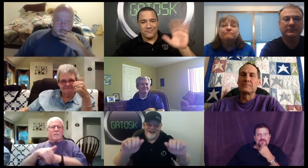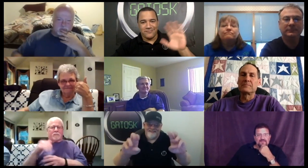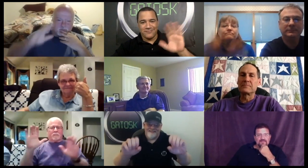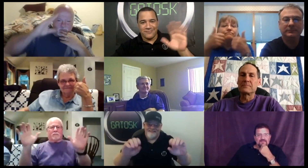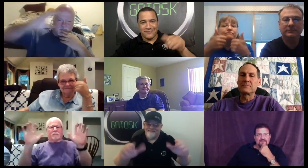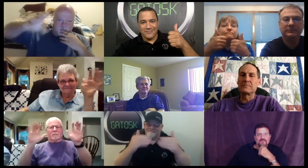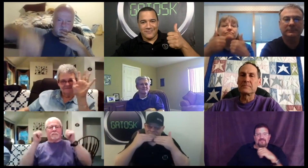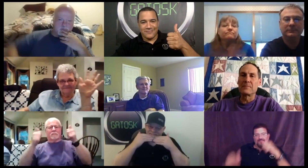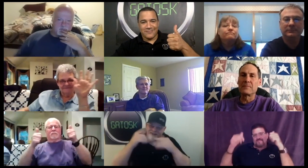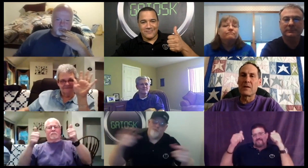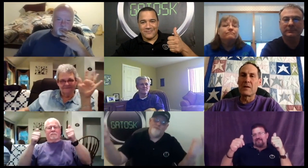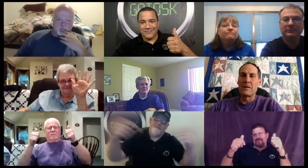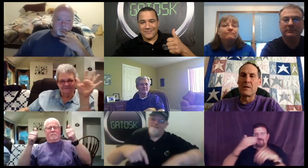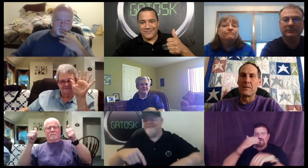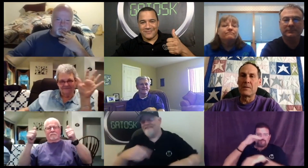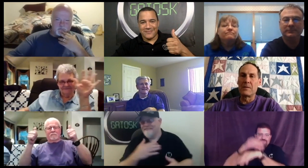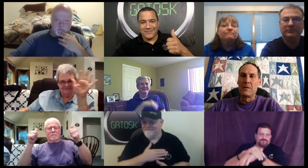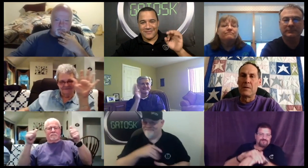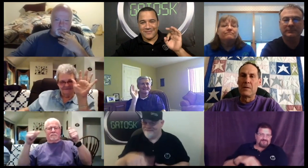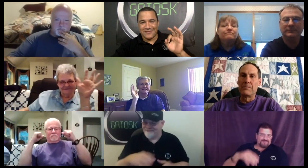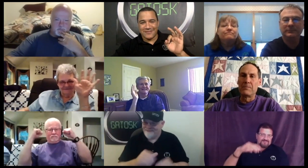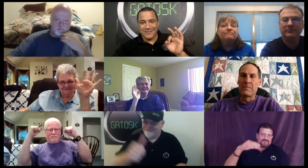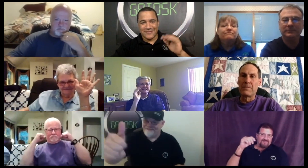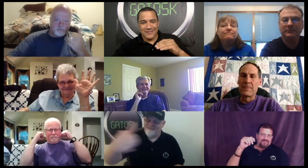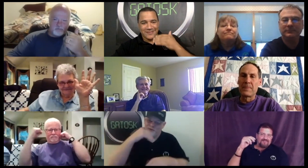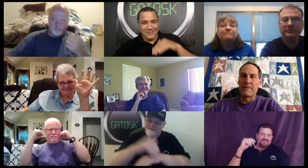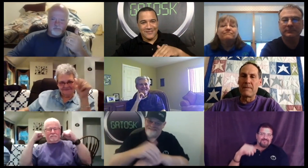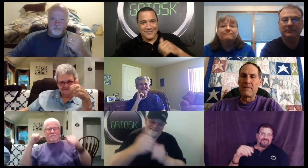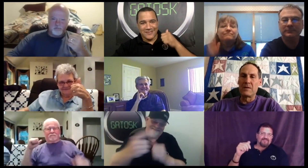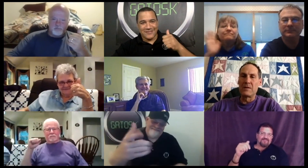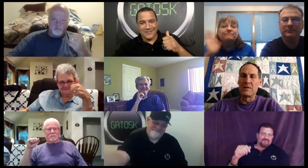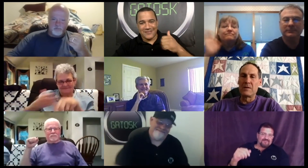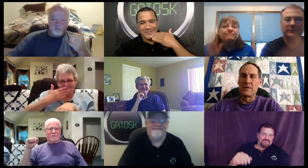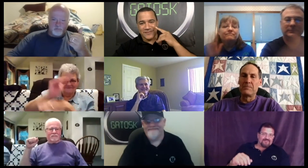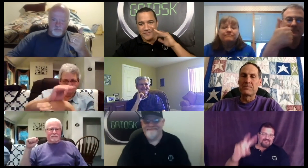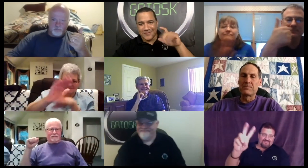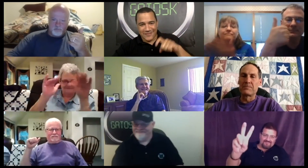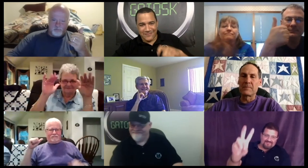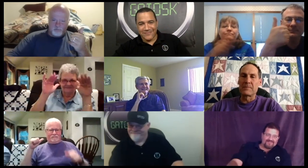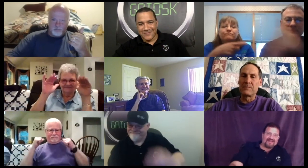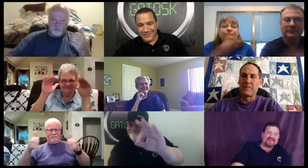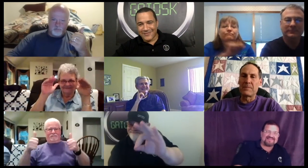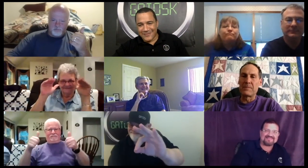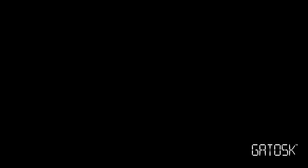All right. Thank you, everyone, for coming. I really appreciate it. Good night, everyone. Thanks for your time.